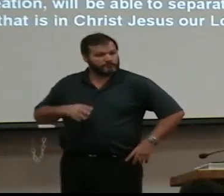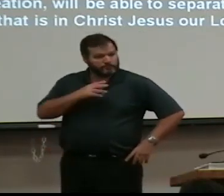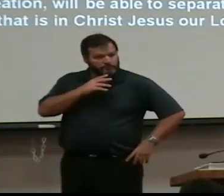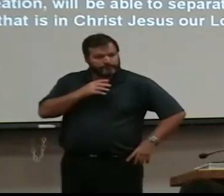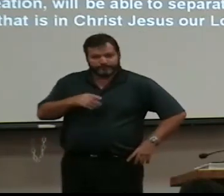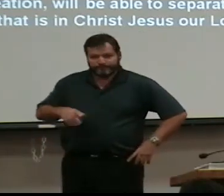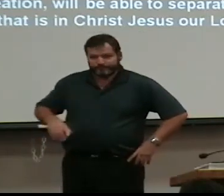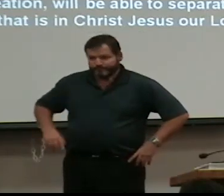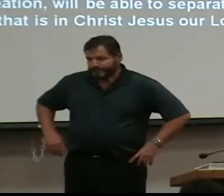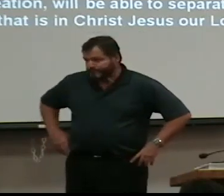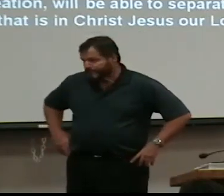then finally, nope.